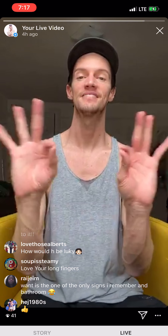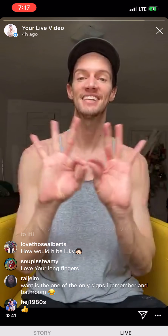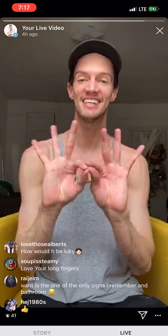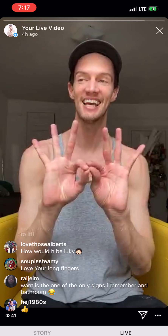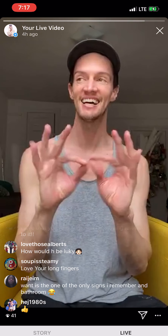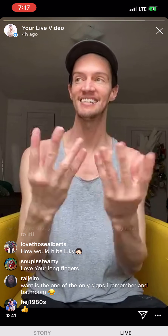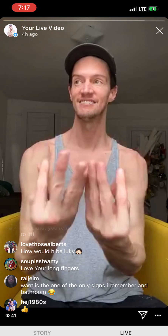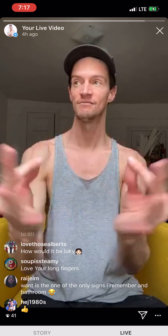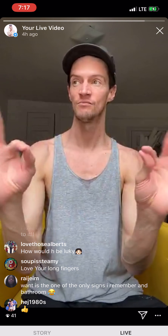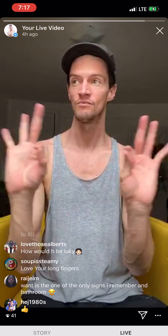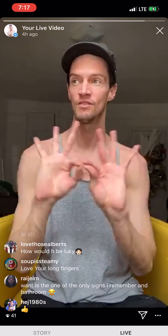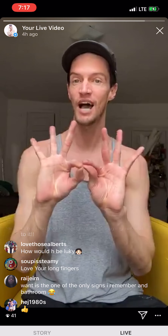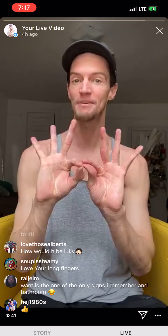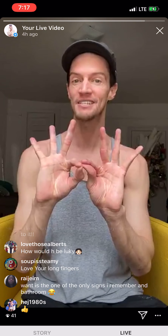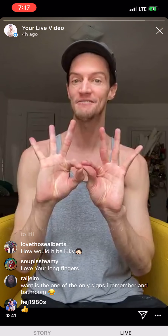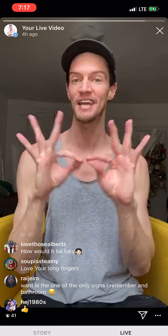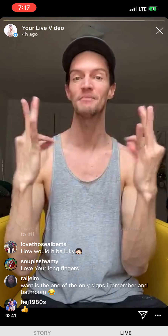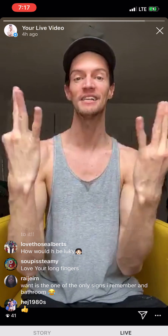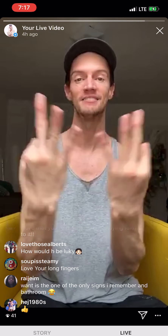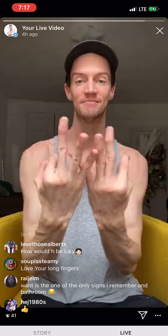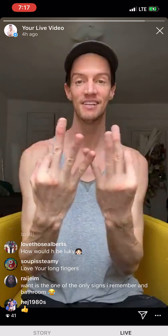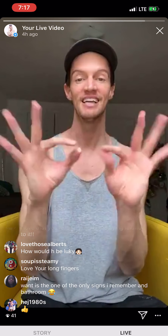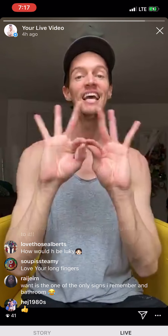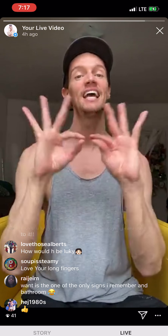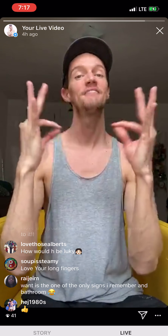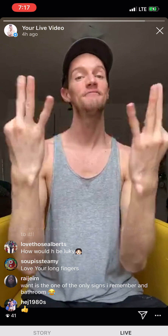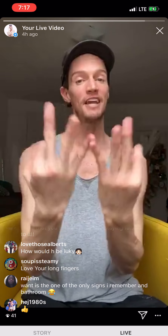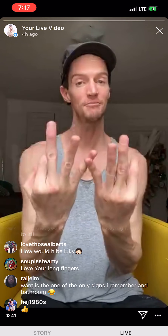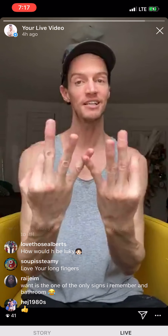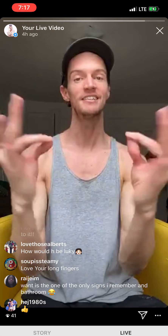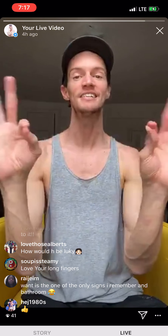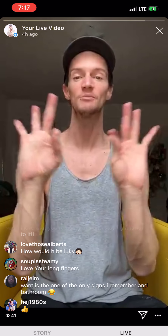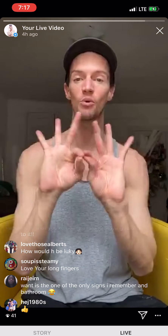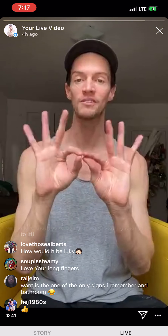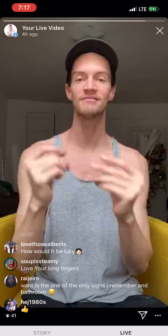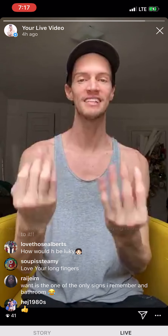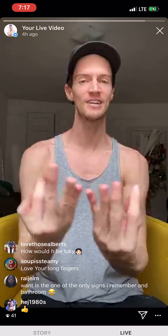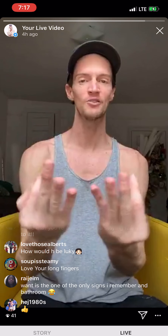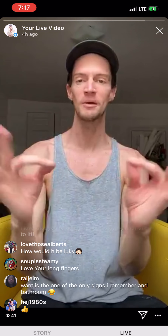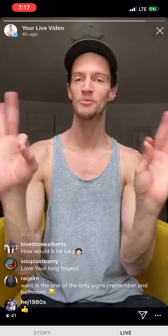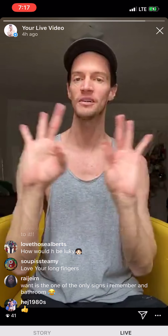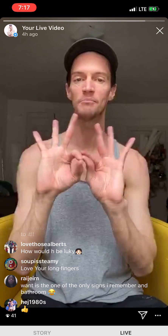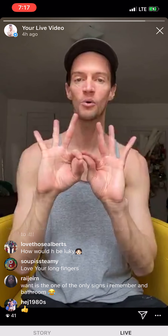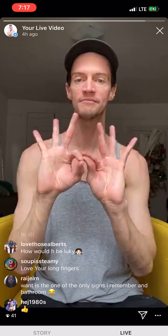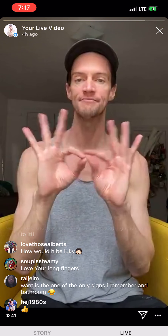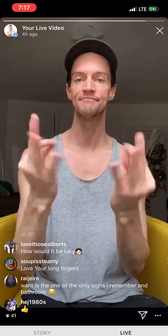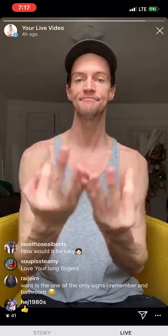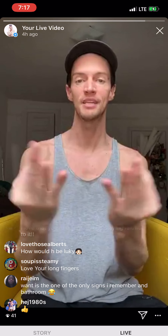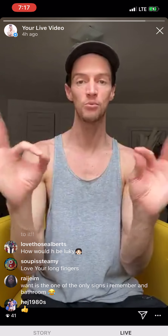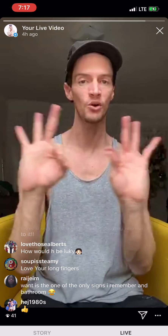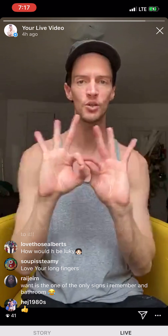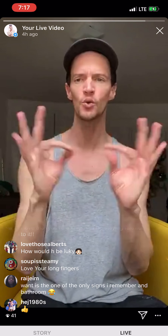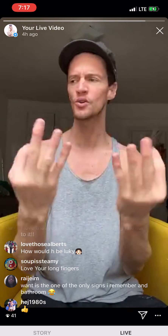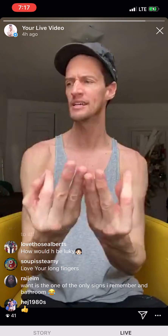Yeah. Opposite of family. Family is important. That's how I remember it. Important. Important. Worthy.